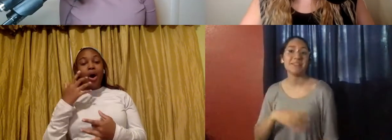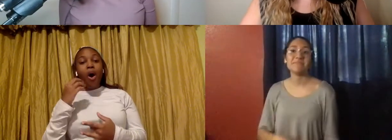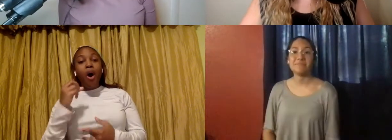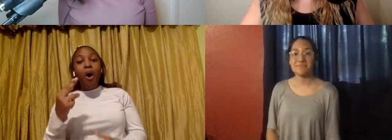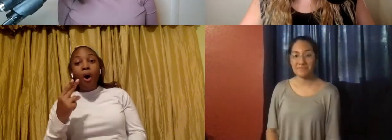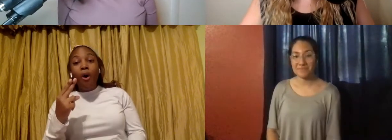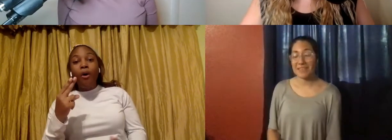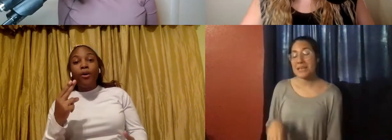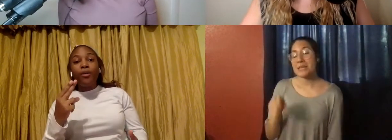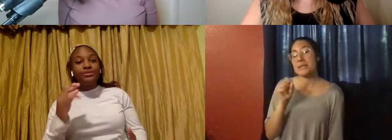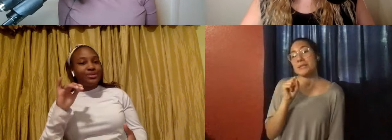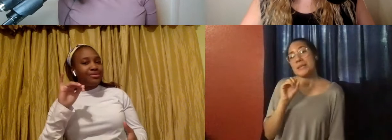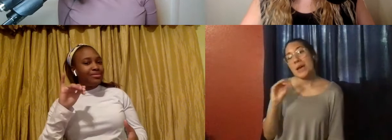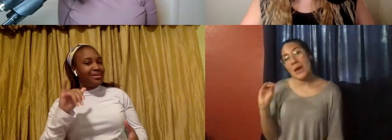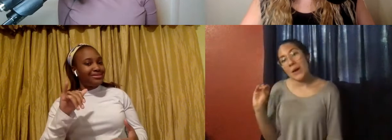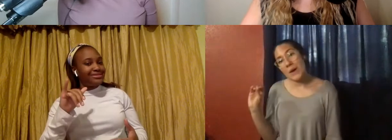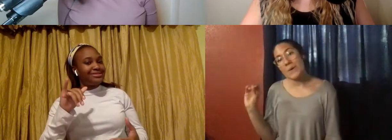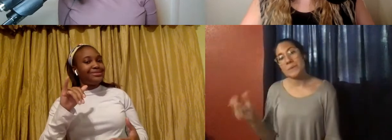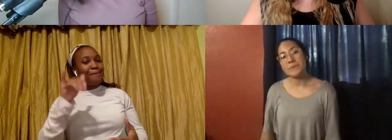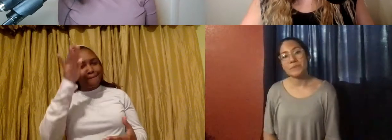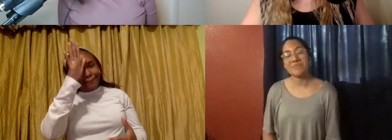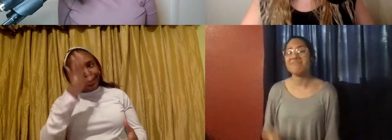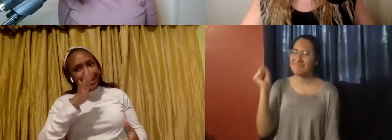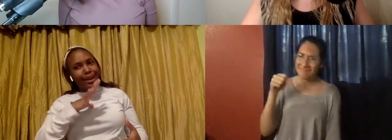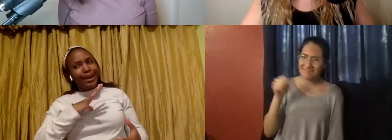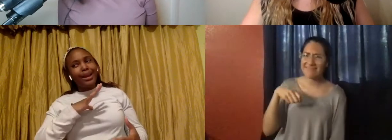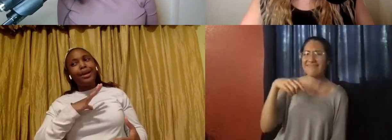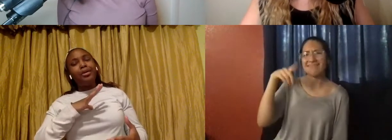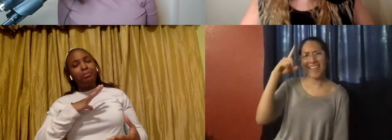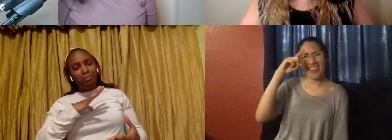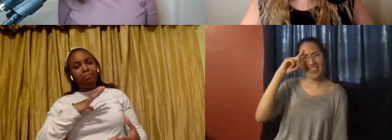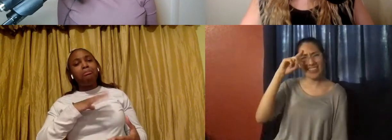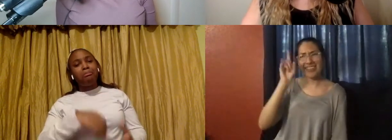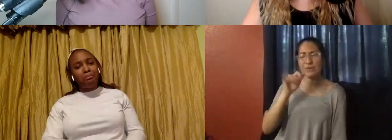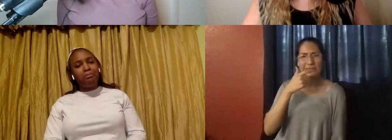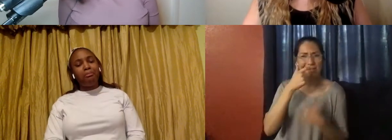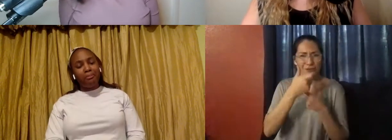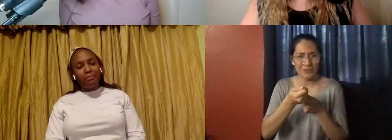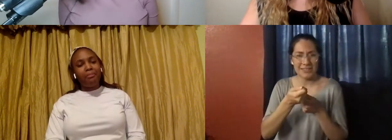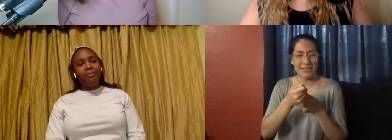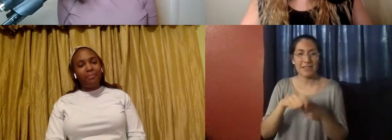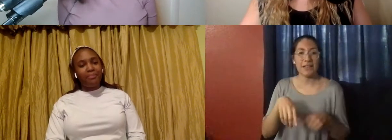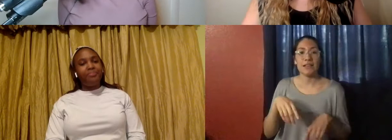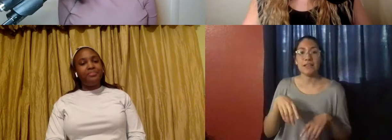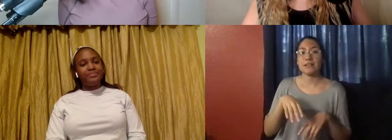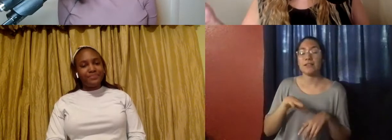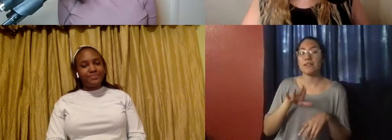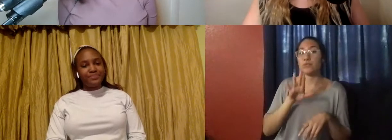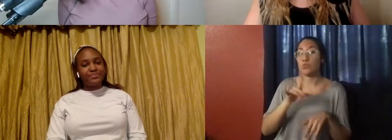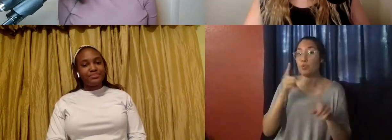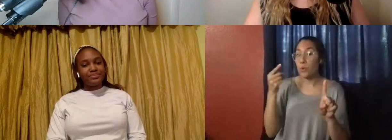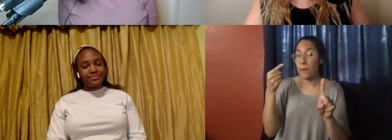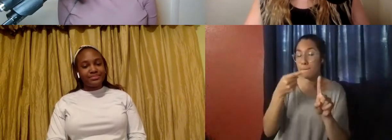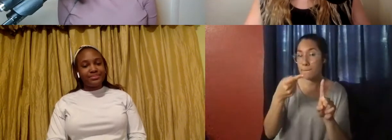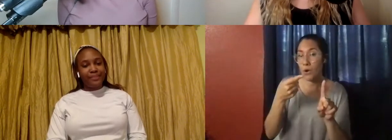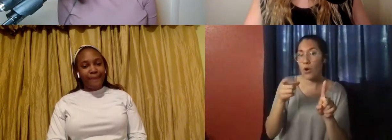Oh, so it's the men. Yeah, I thought that was really interesting. And to your point on laser not seeming